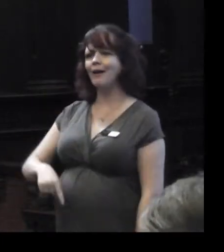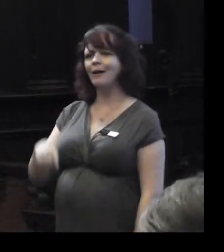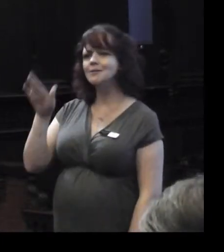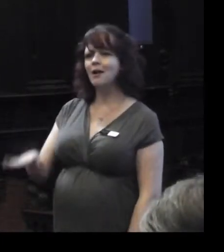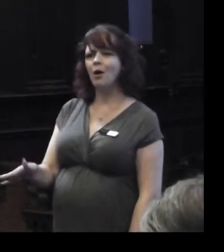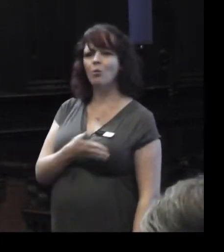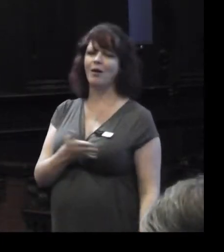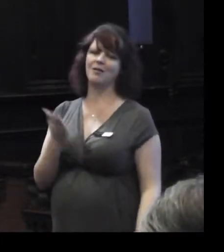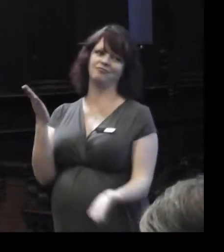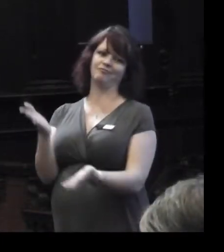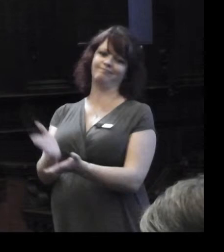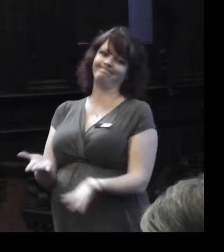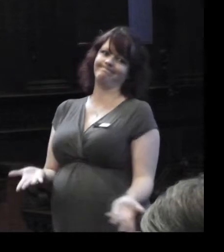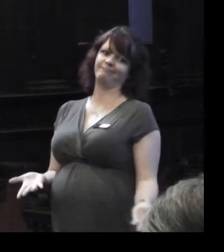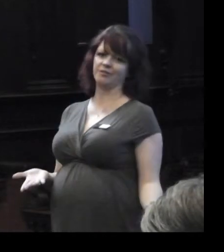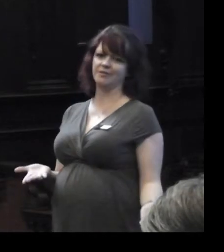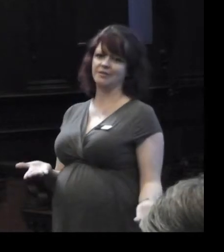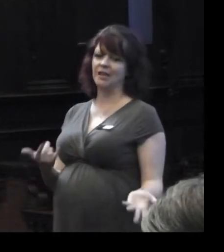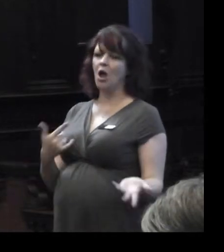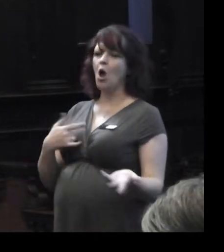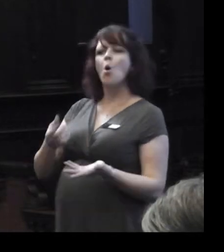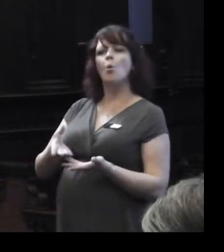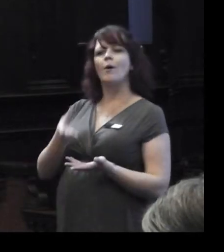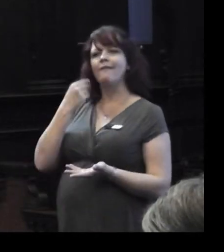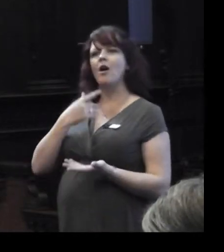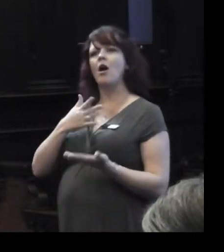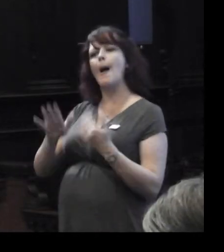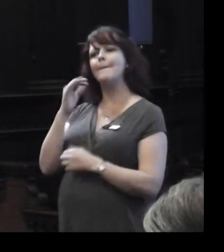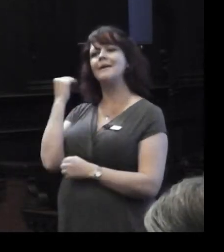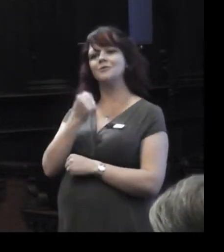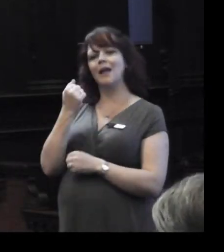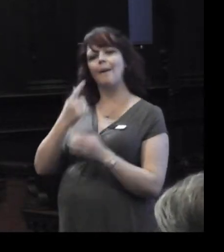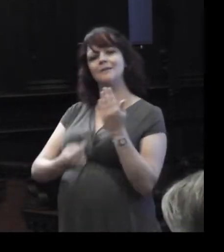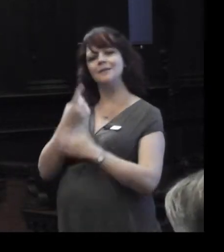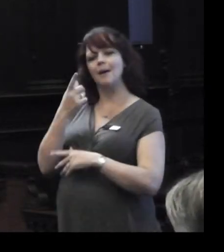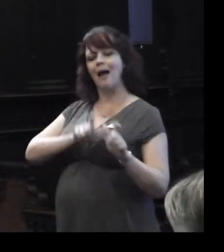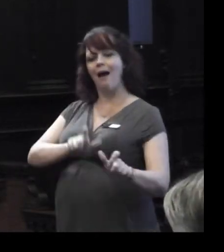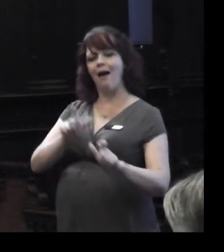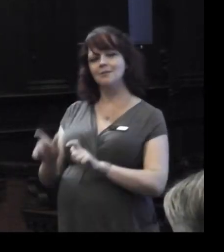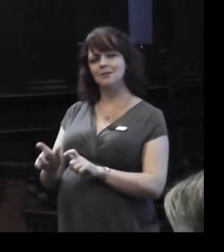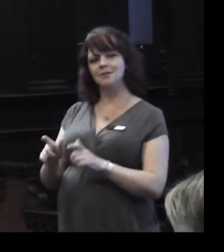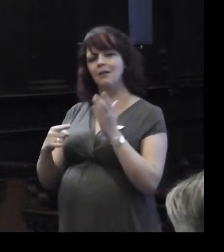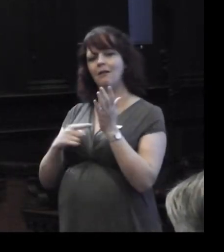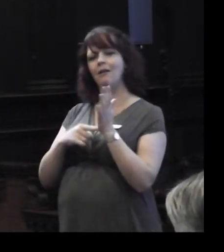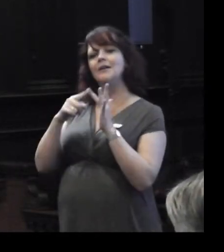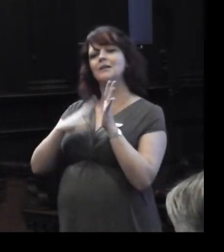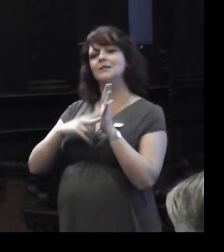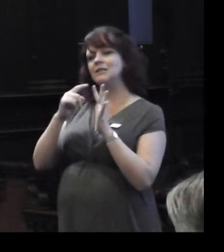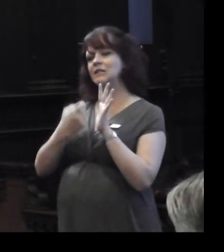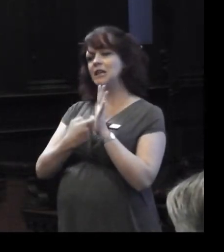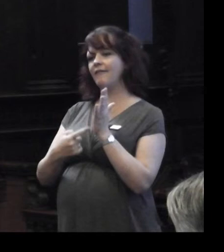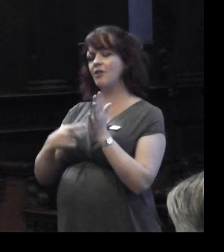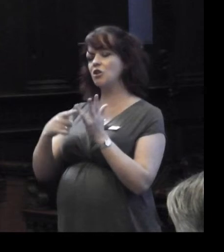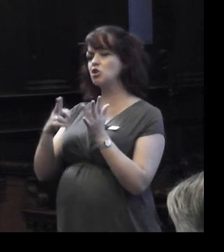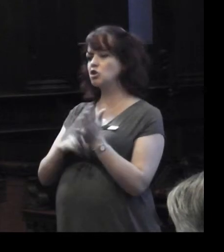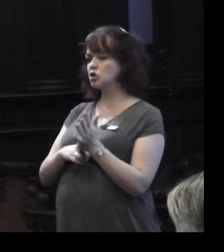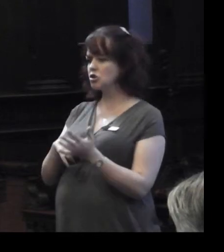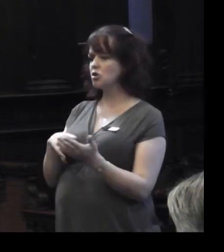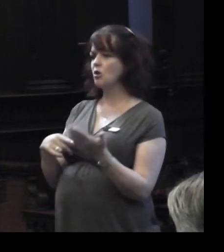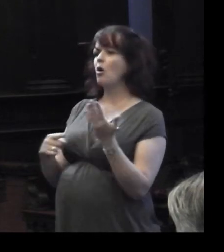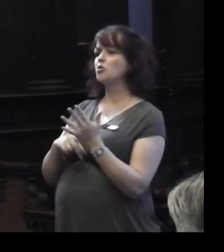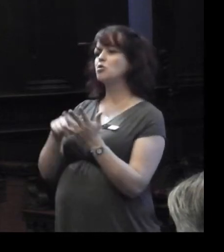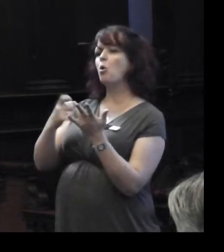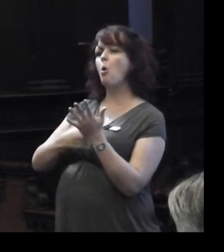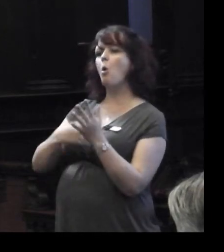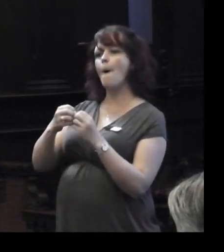And we've heard recently reports on stabbings in Tiverton, Exeter, Torbay. Plymouth nightclub